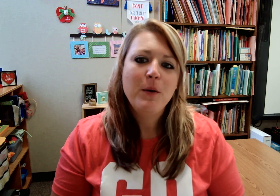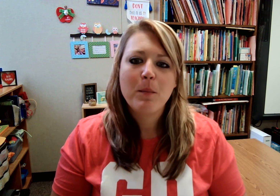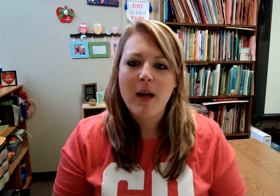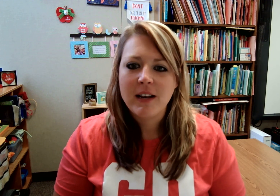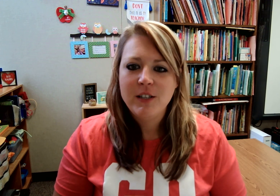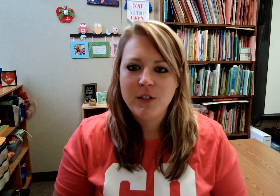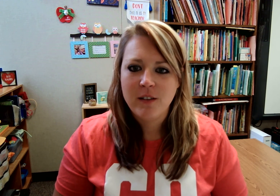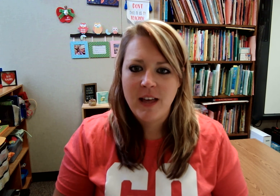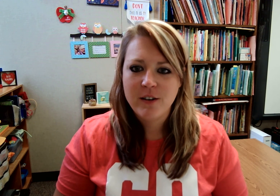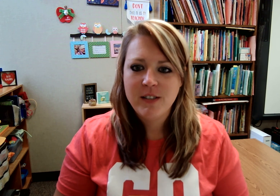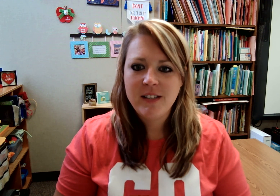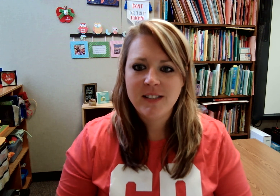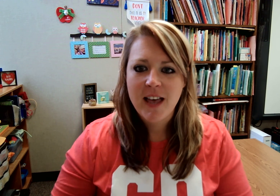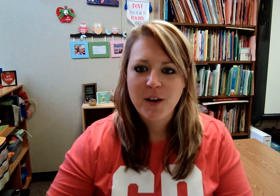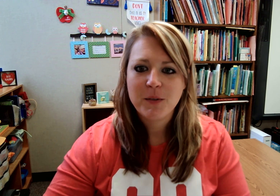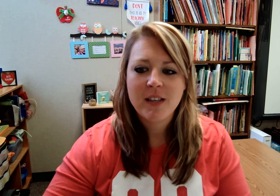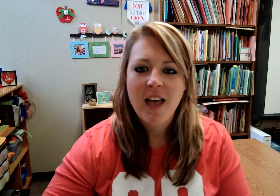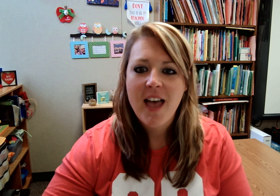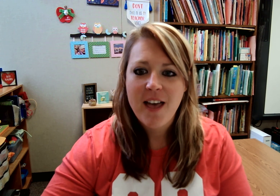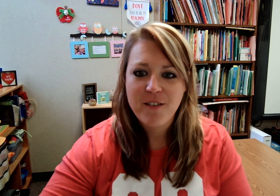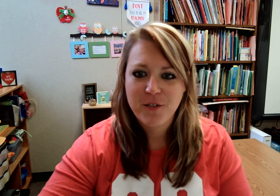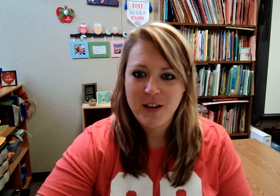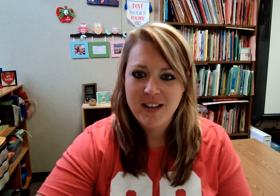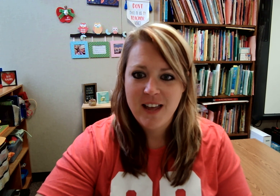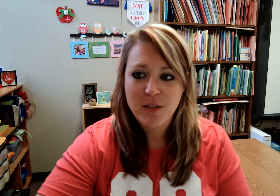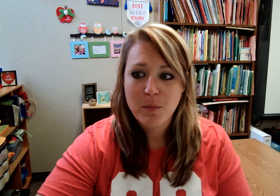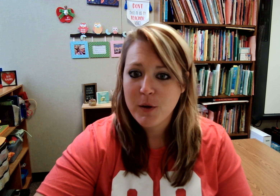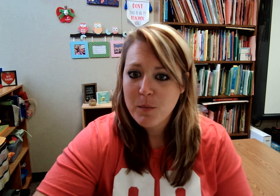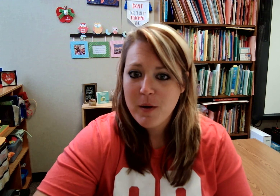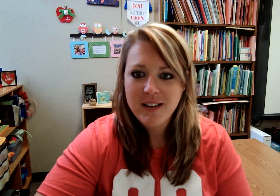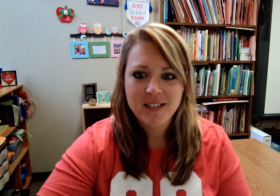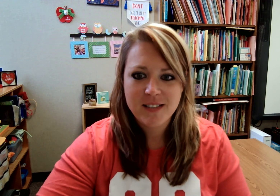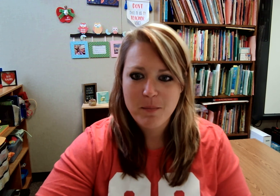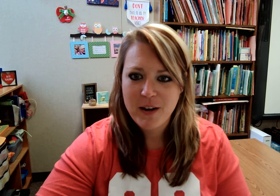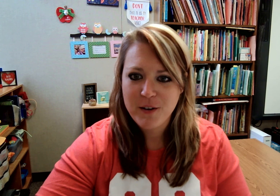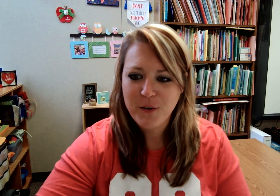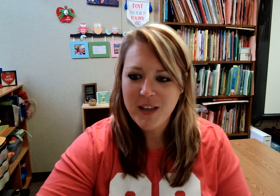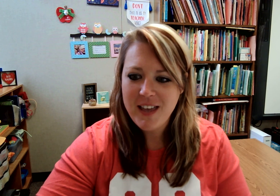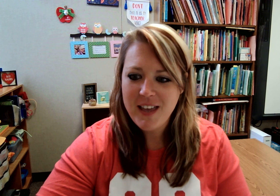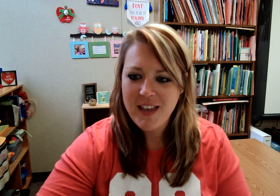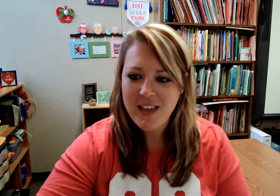practice your letters and sounds every day. The more you practice, the better you'll get.